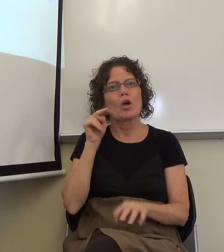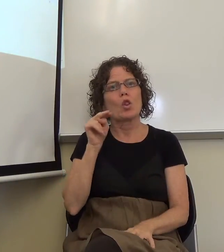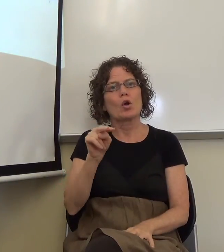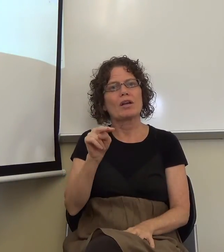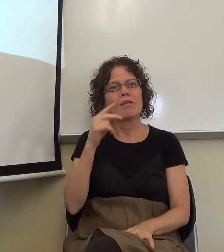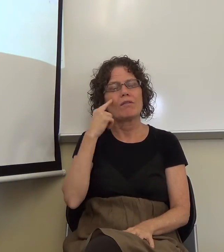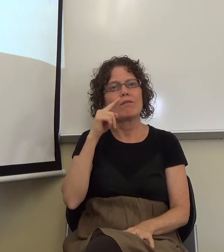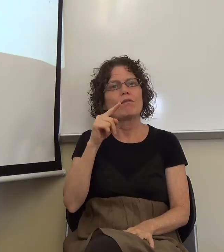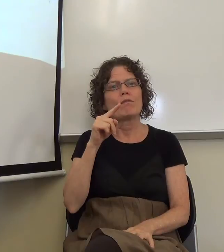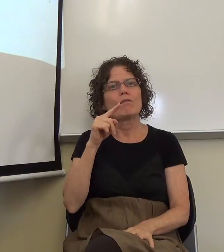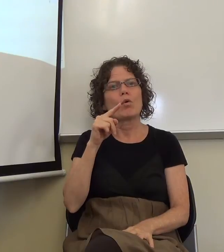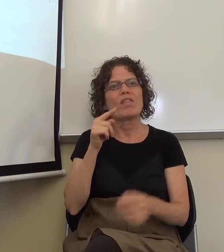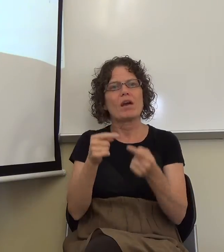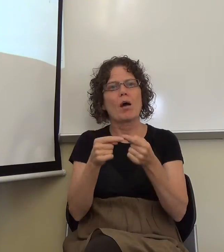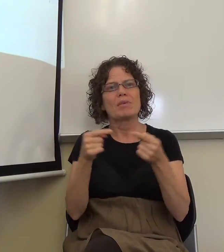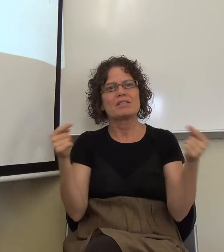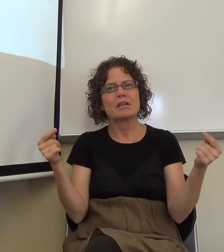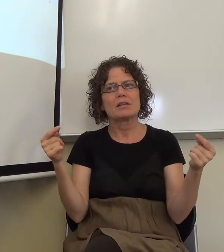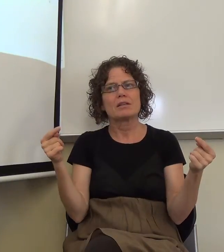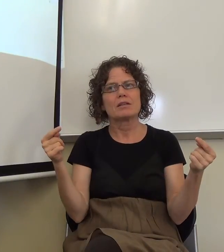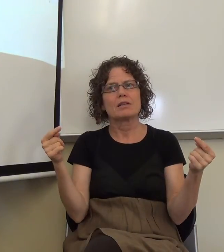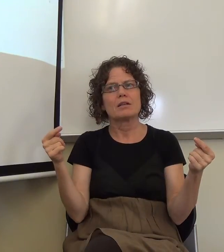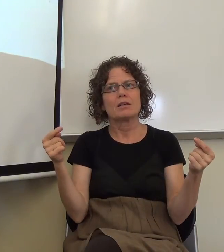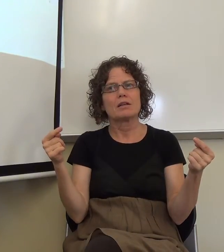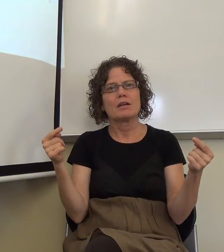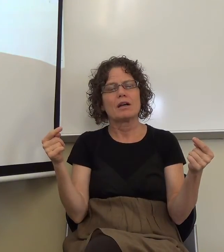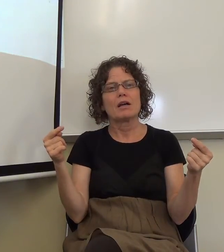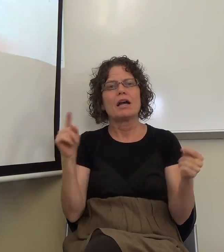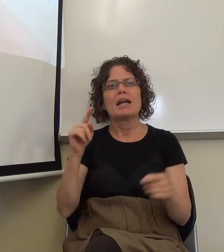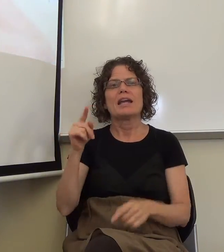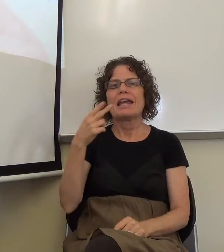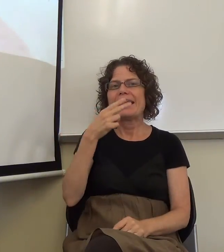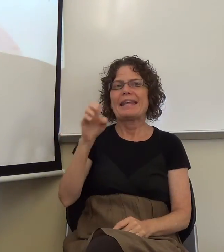the opposite? He had only